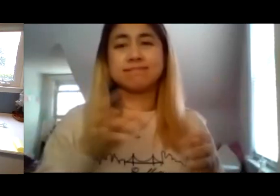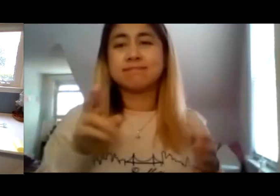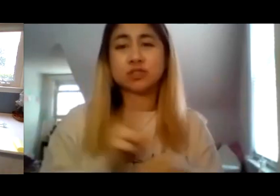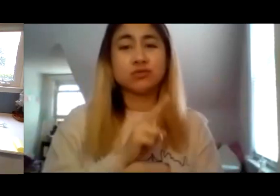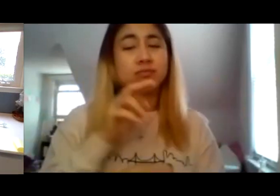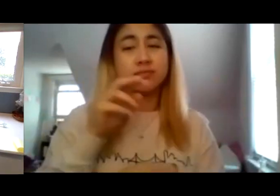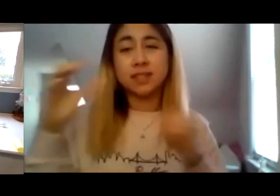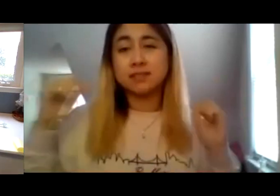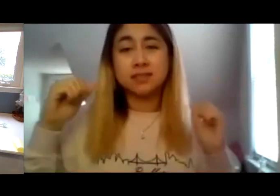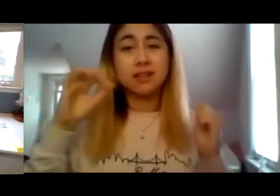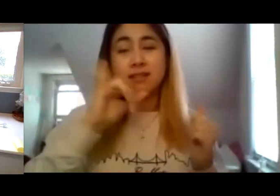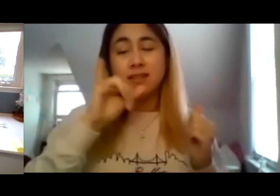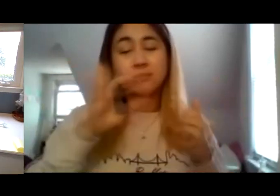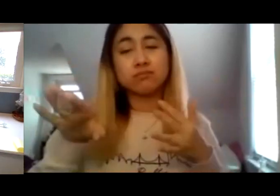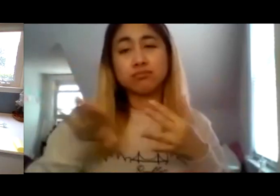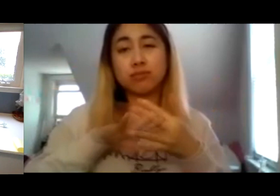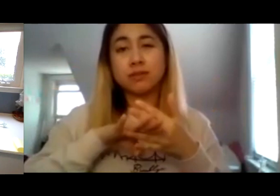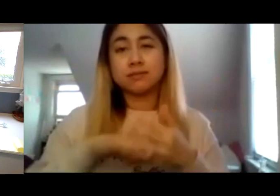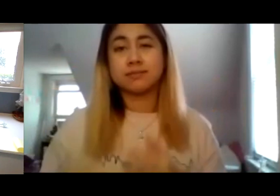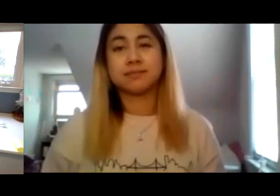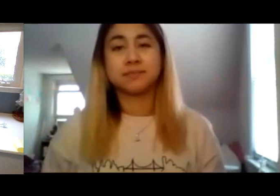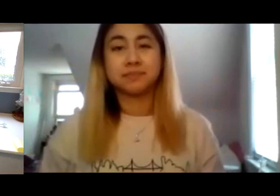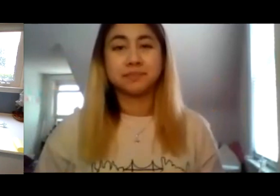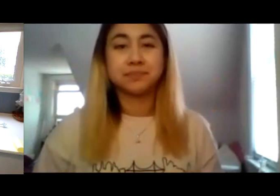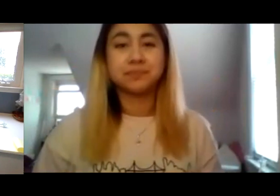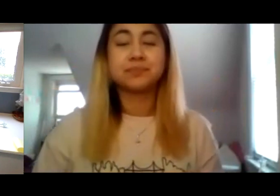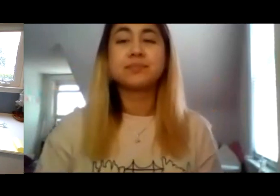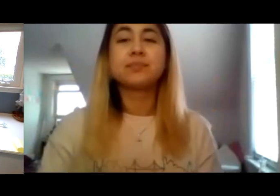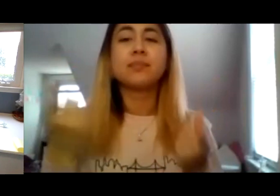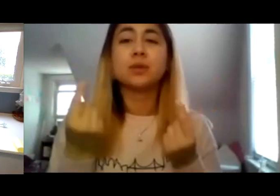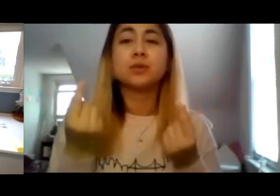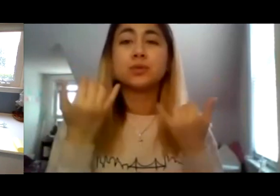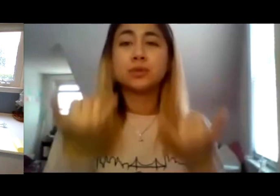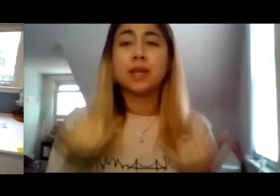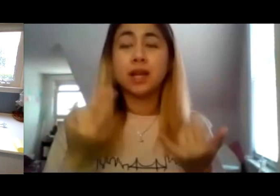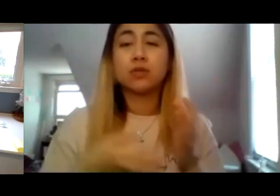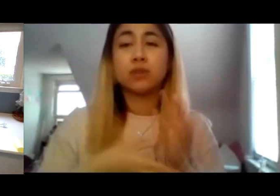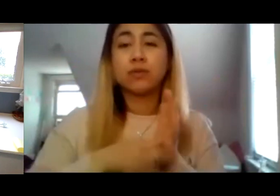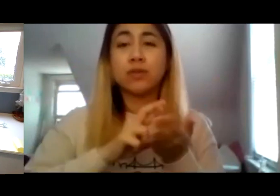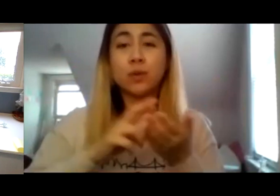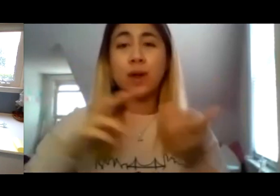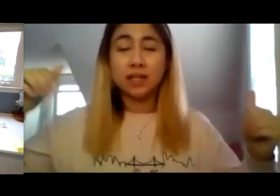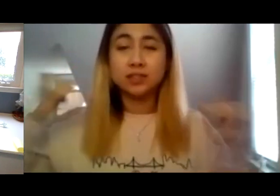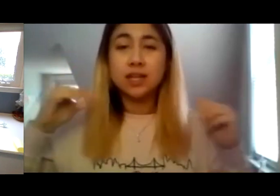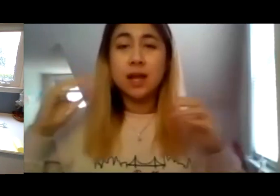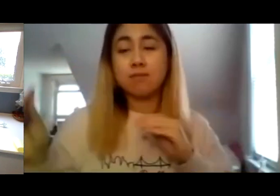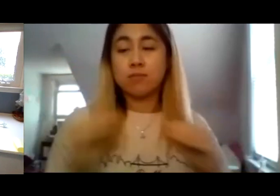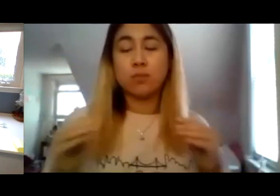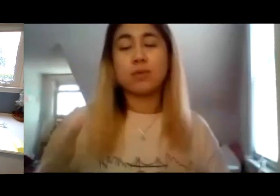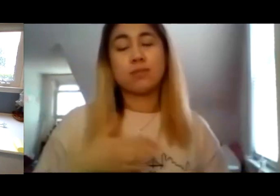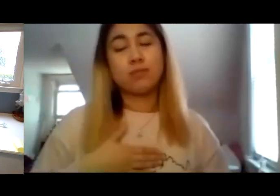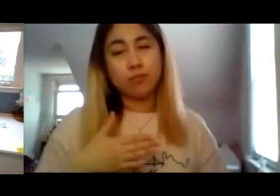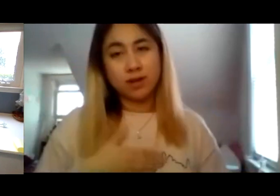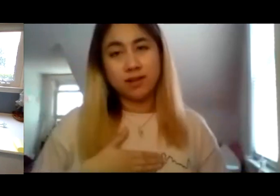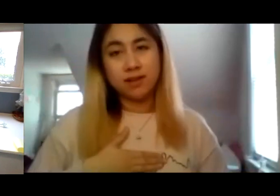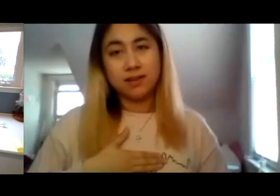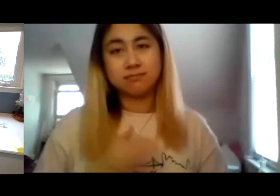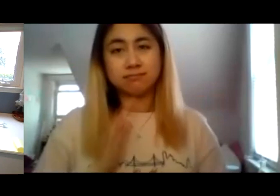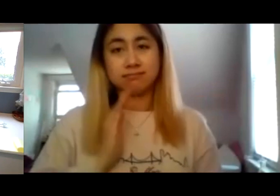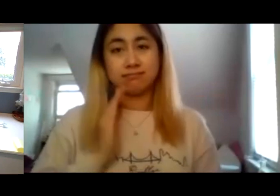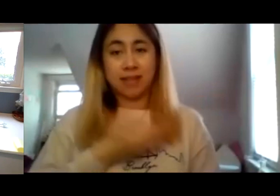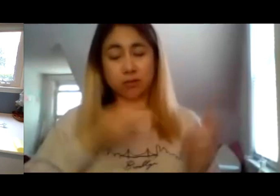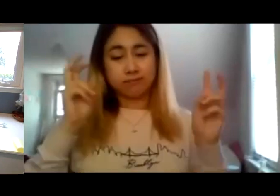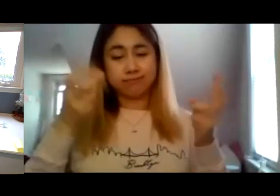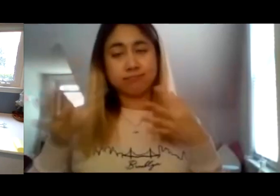going to do today is just review our exercises, movements, and breathings, okay, our breaks. All